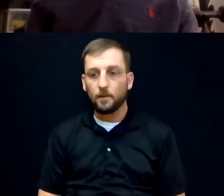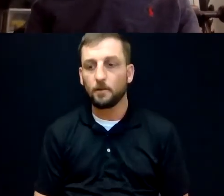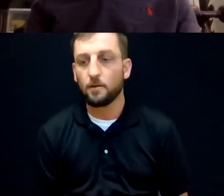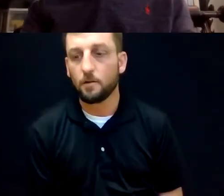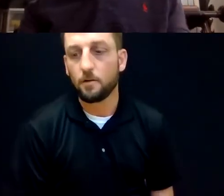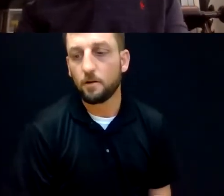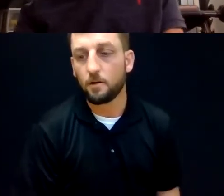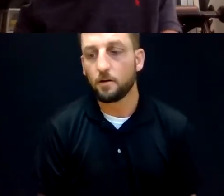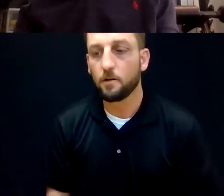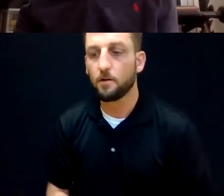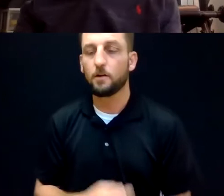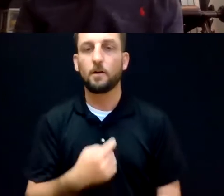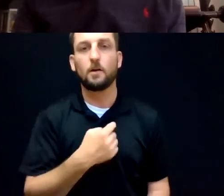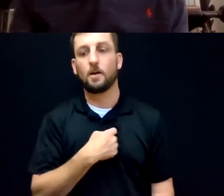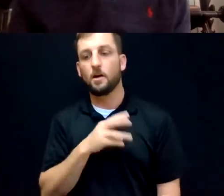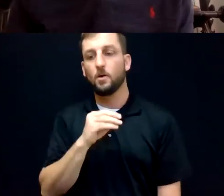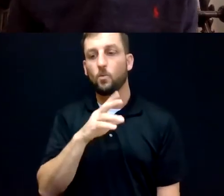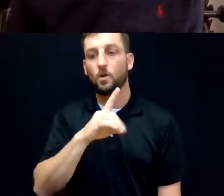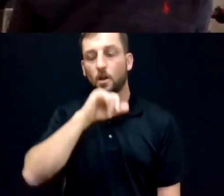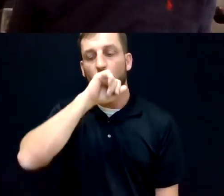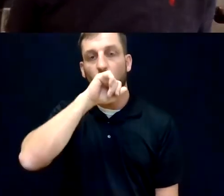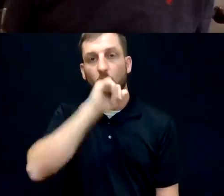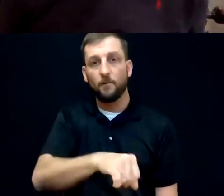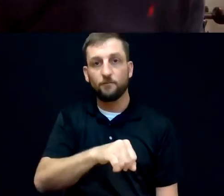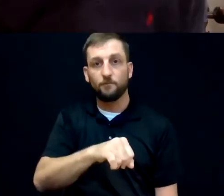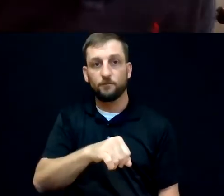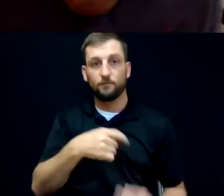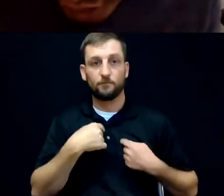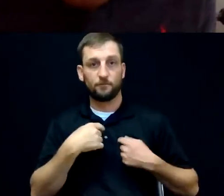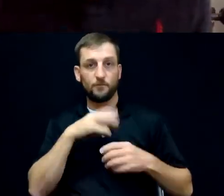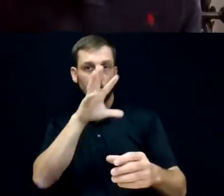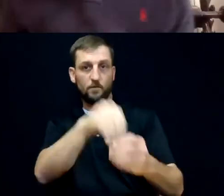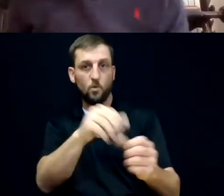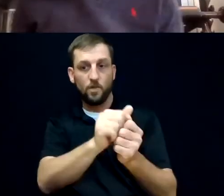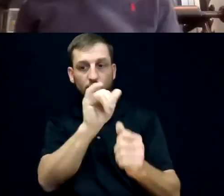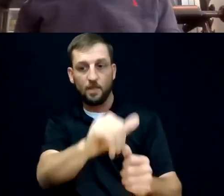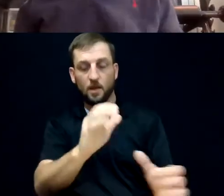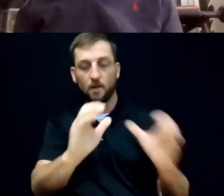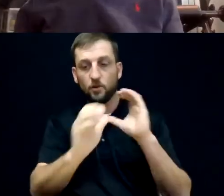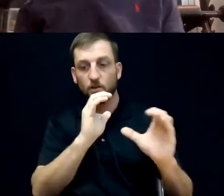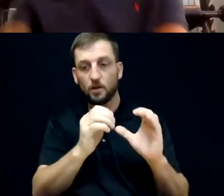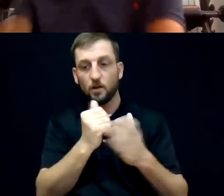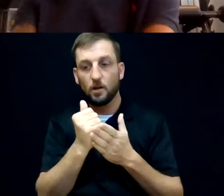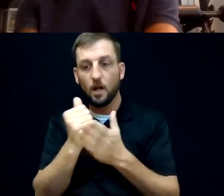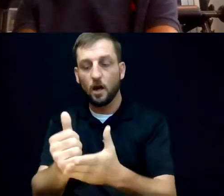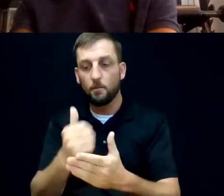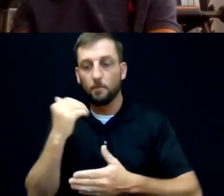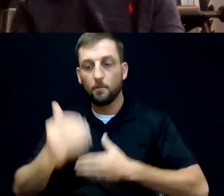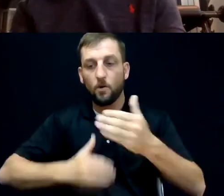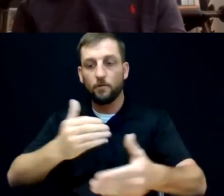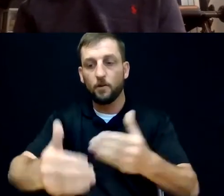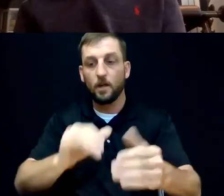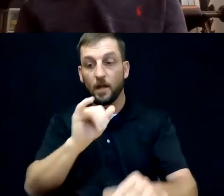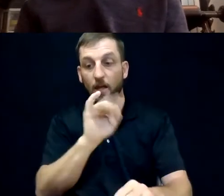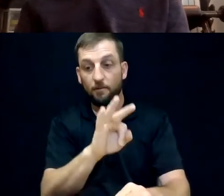I would love to participate in engagement of those conversations to help move things forward if